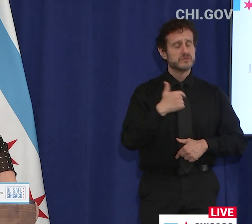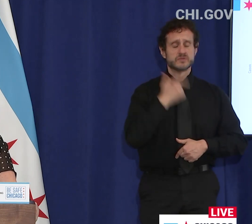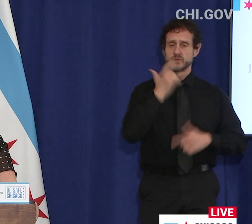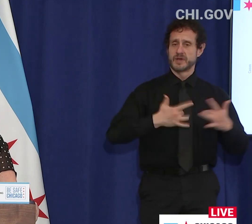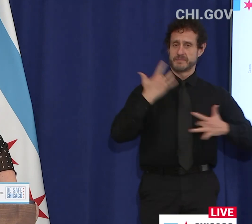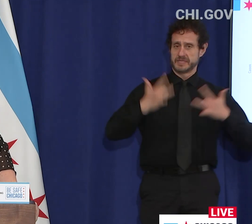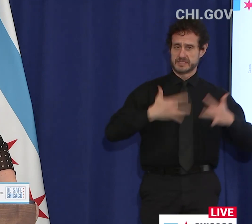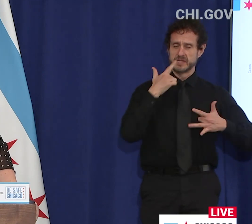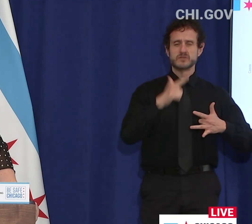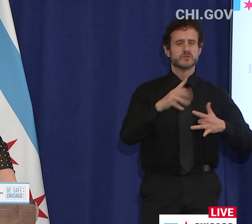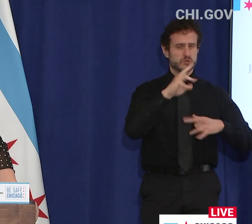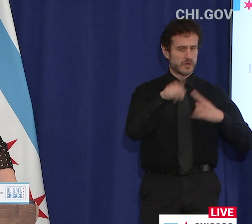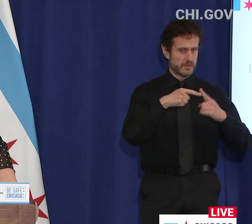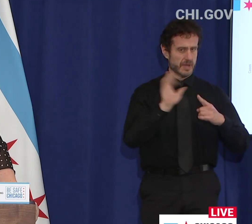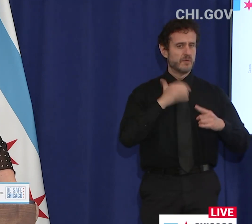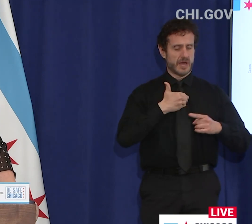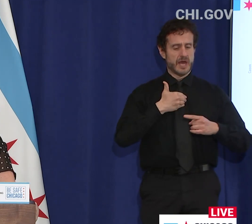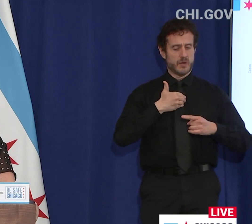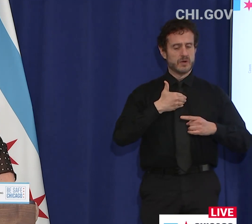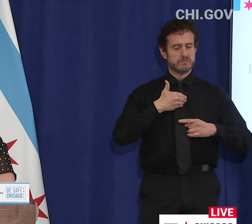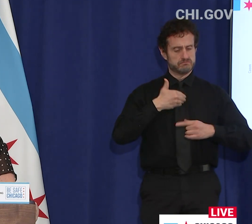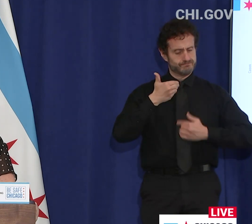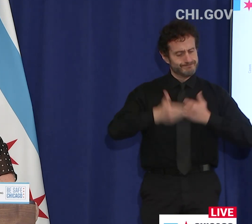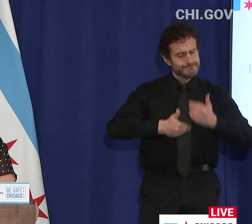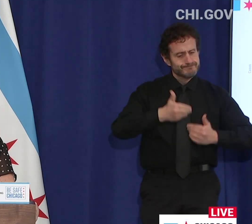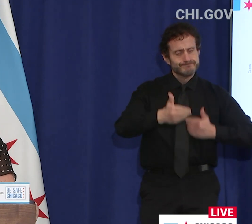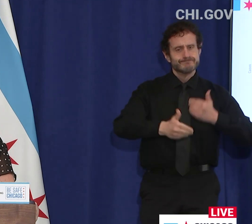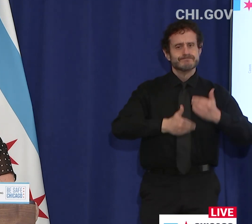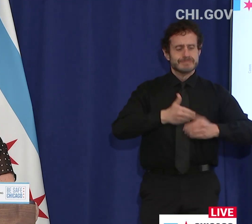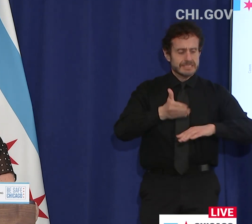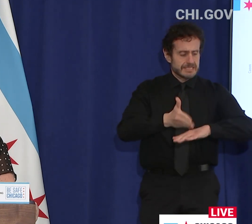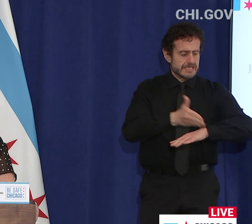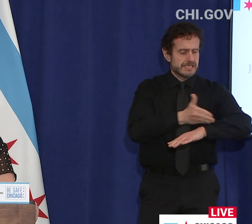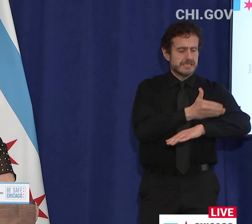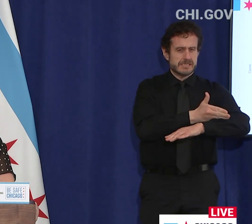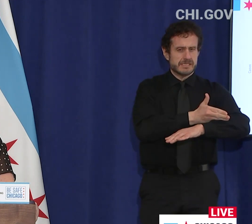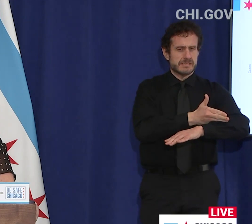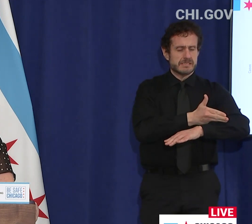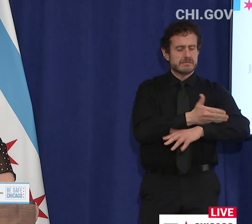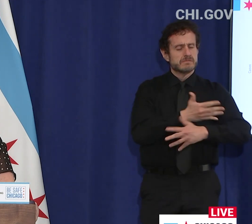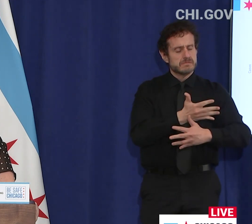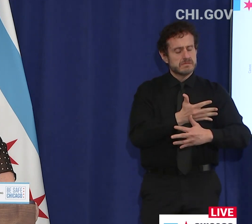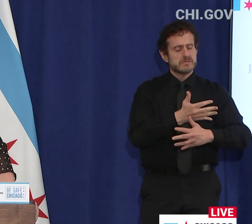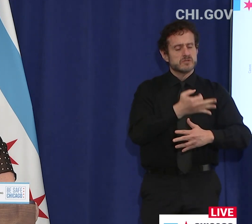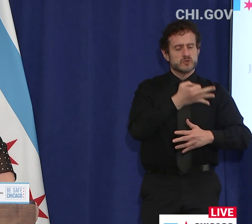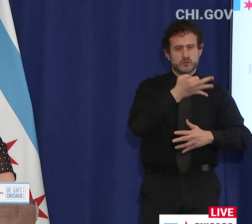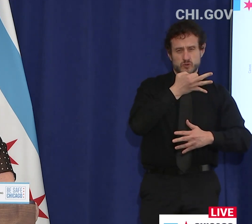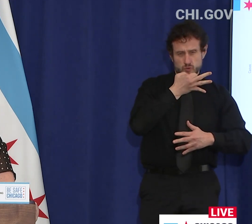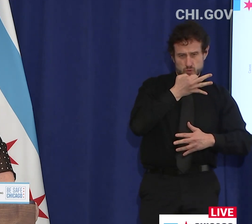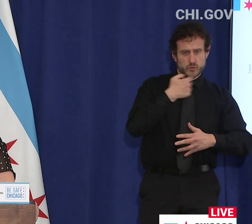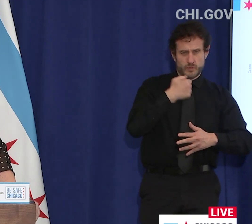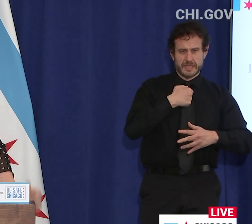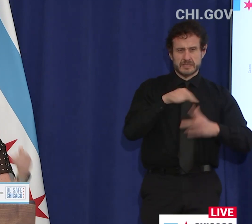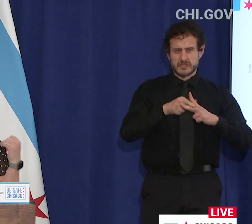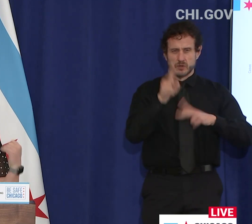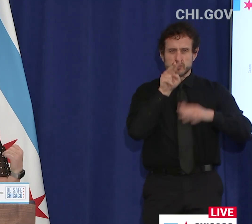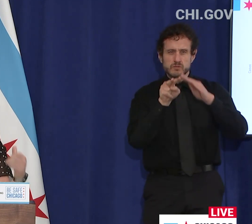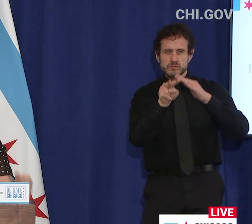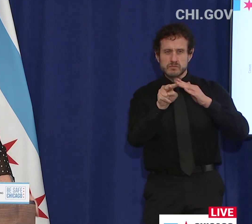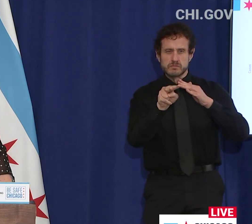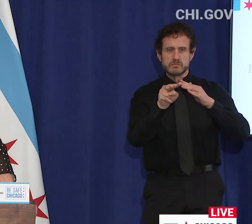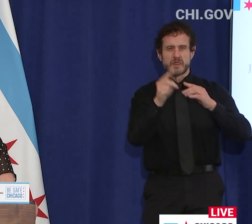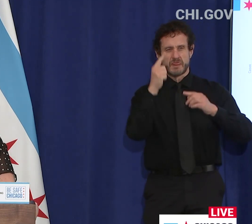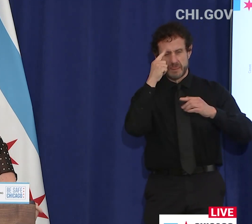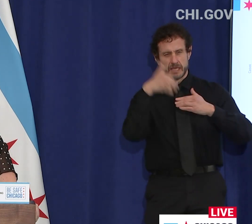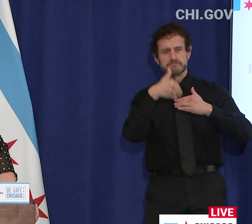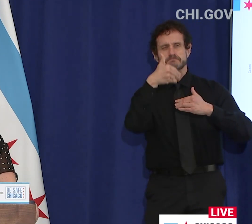the progress that we've made and that we are almost there in terms of being able to start looking ahead. But I'm going to just